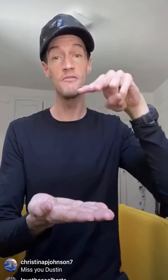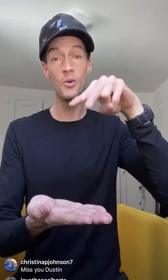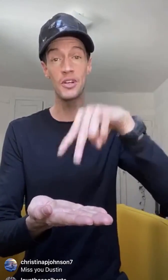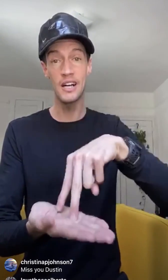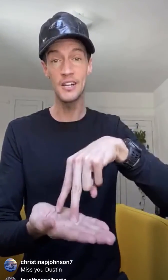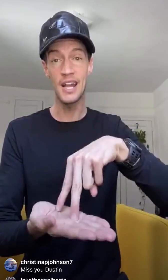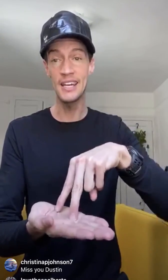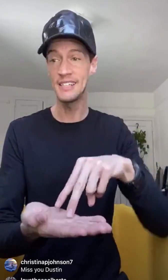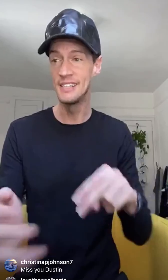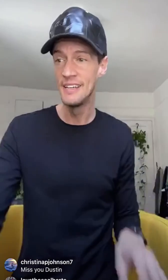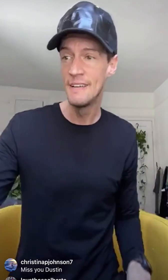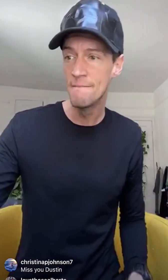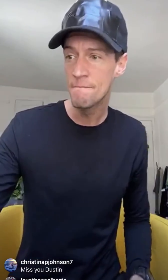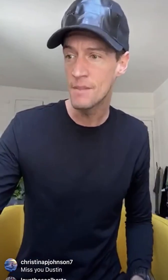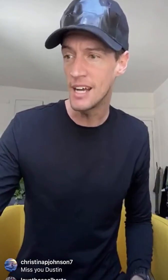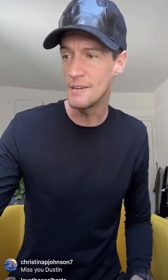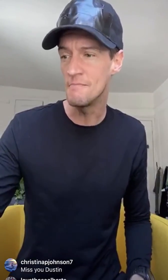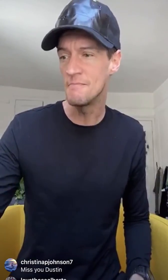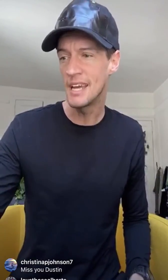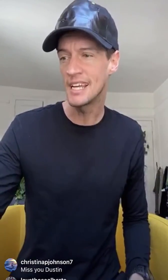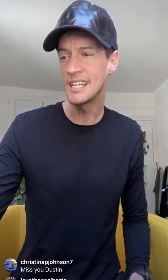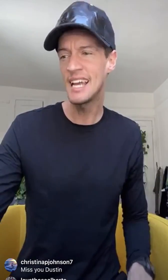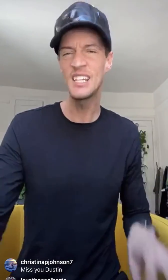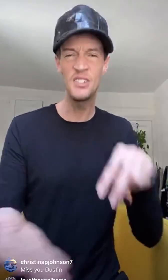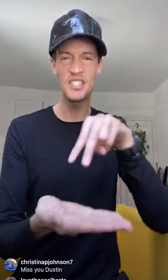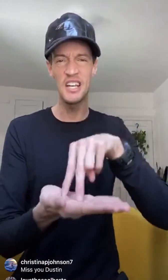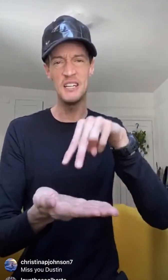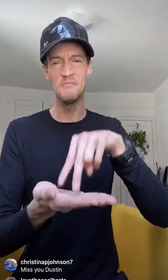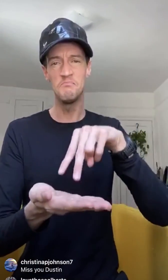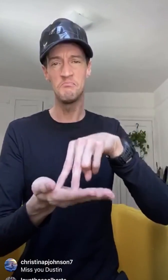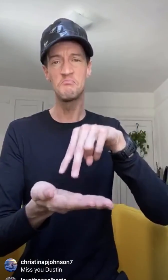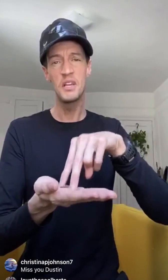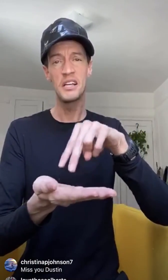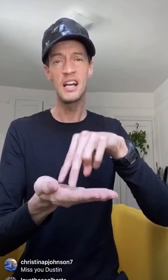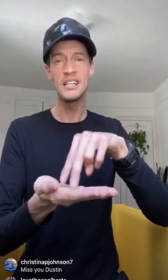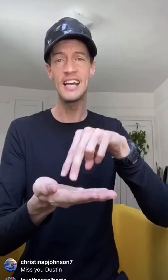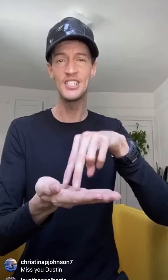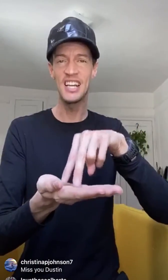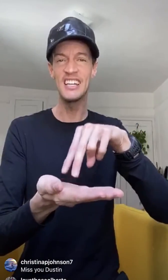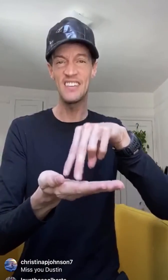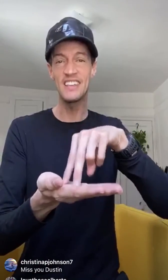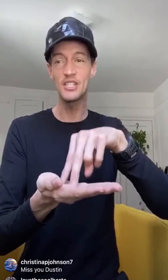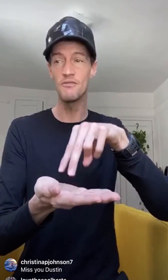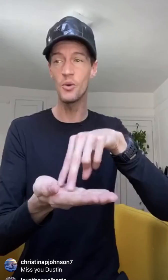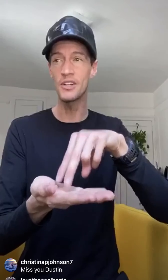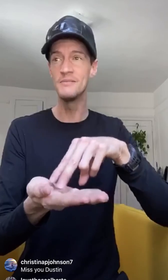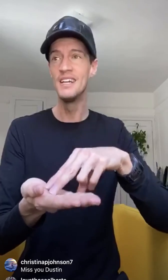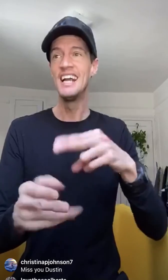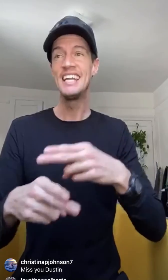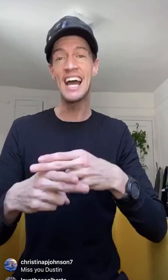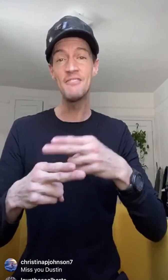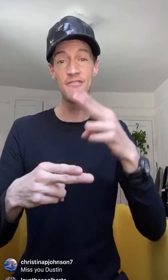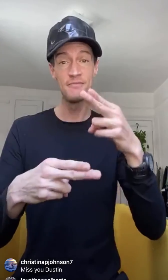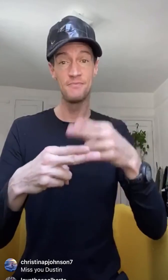signing. We'll finish up with a couple kitchen food words. So we just did glass. The next one is